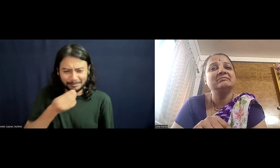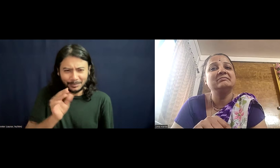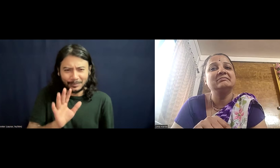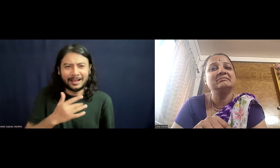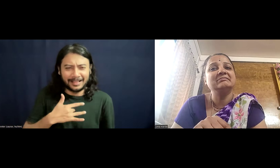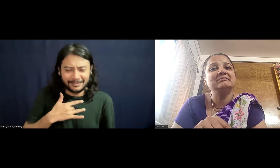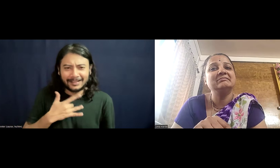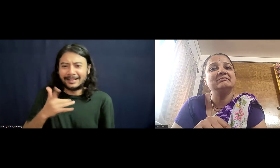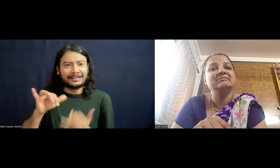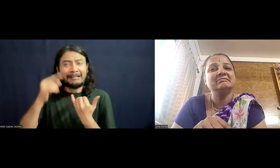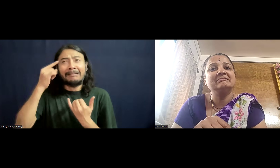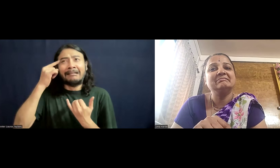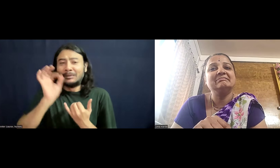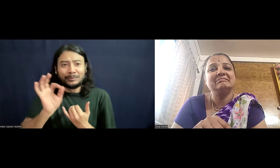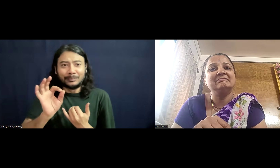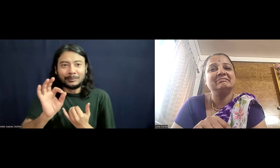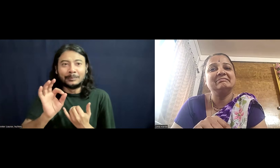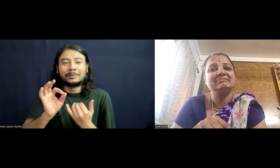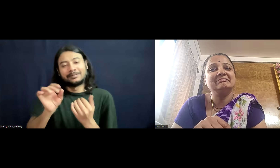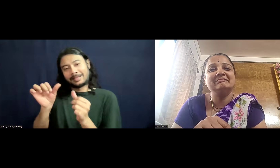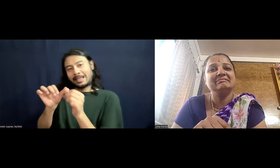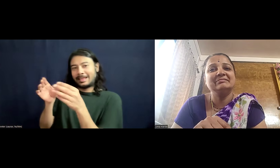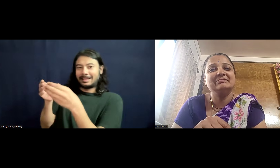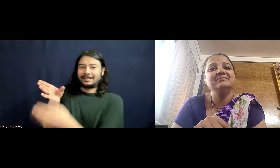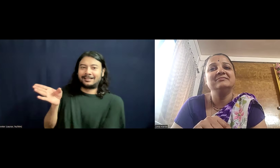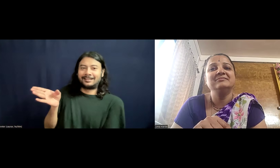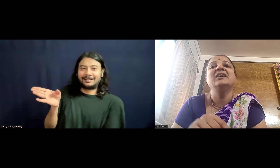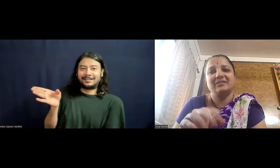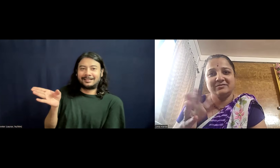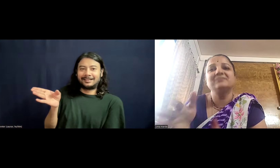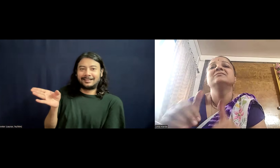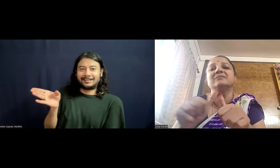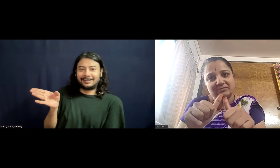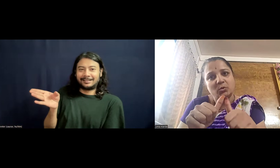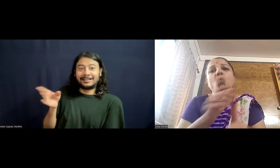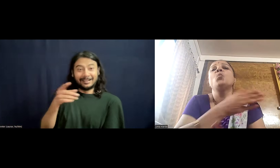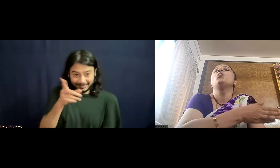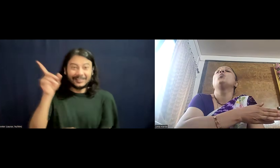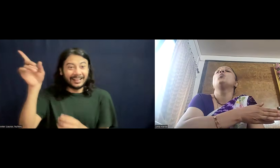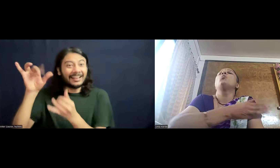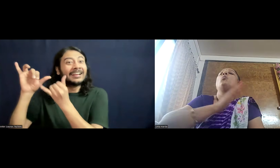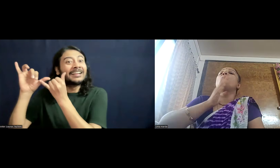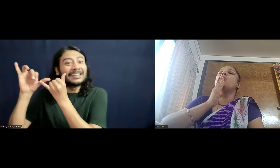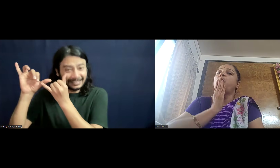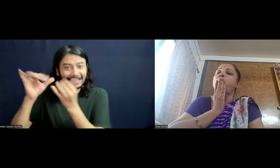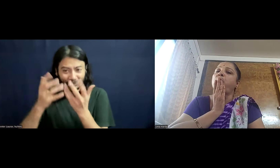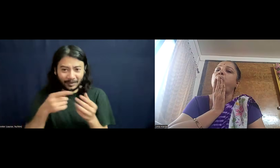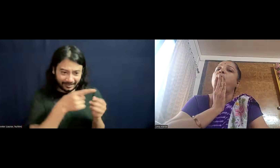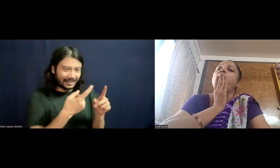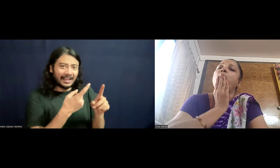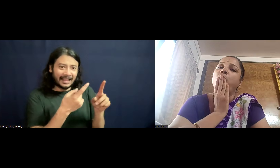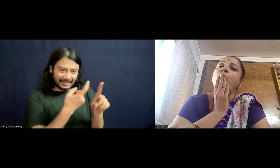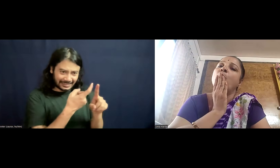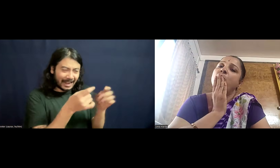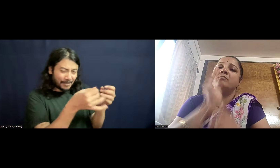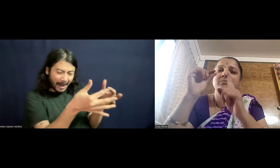So that is what Krishna wants. He wants all category from Shara group to move to Akshara group. That is what Krishna